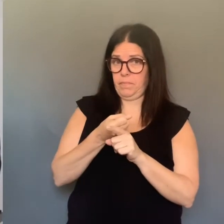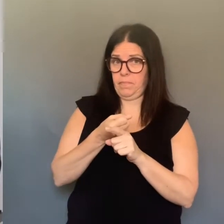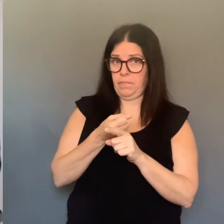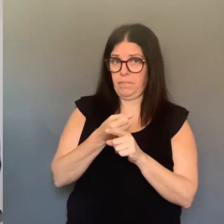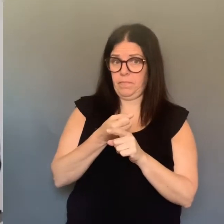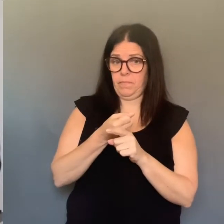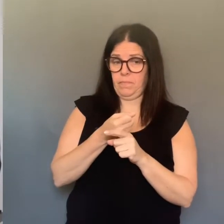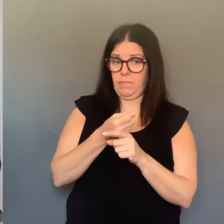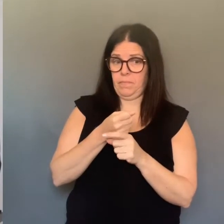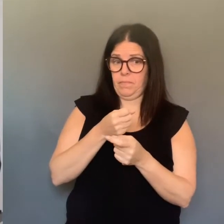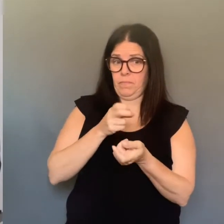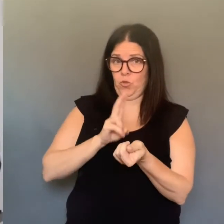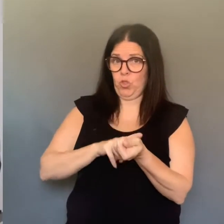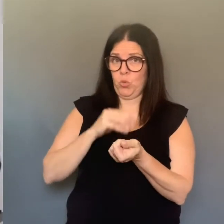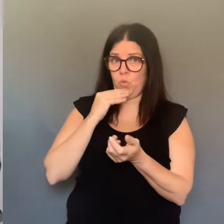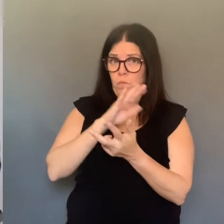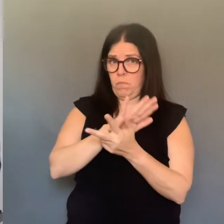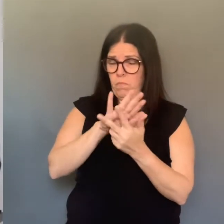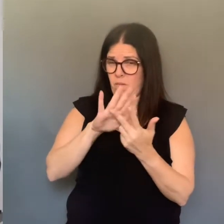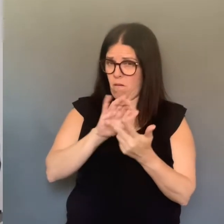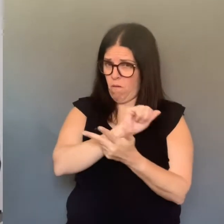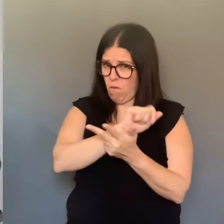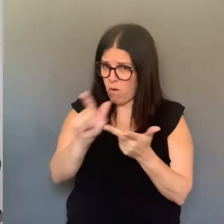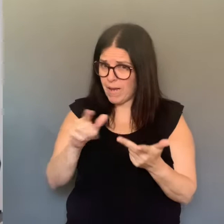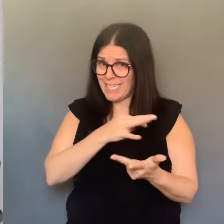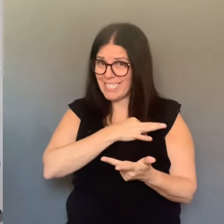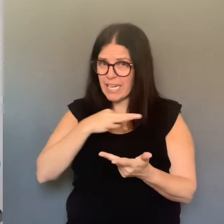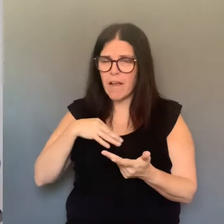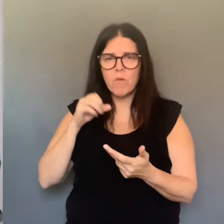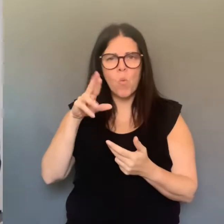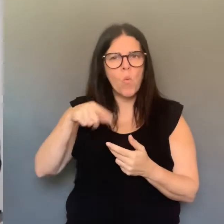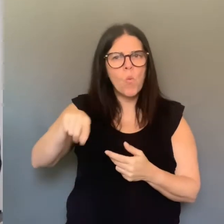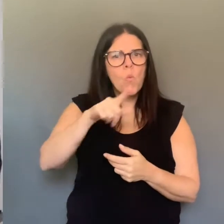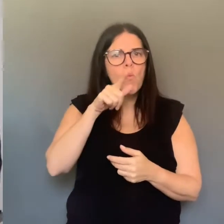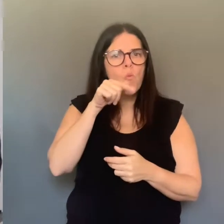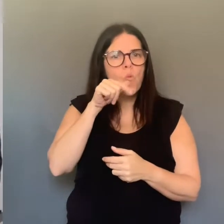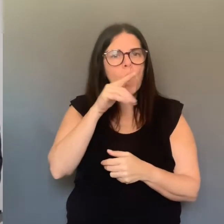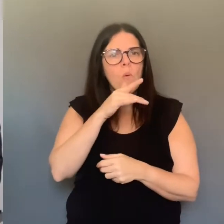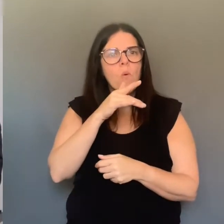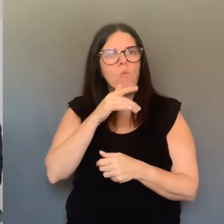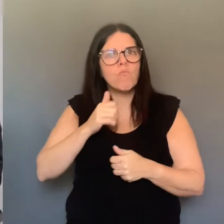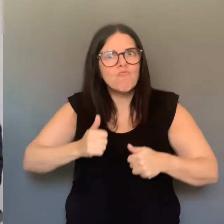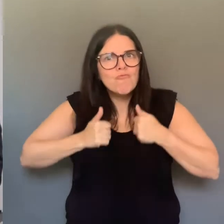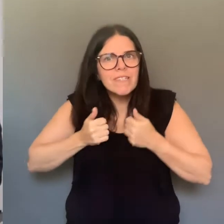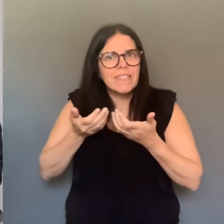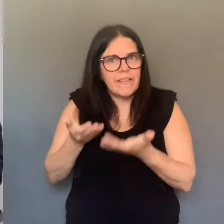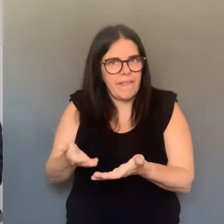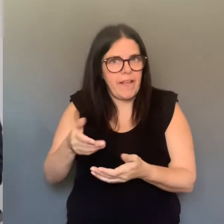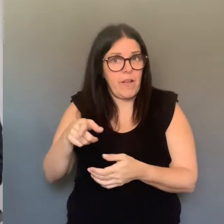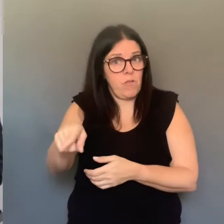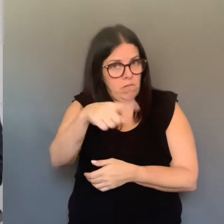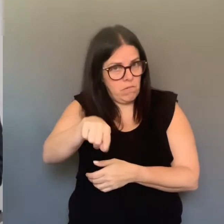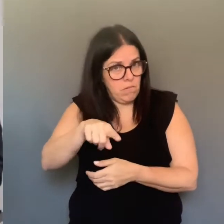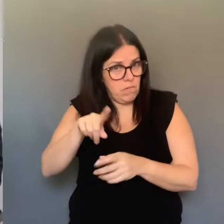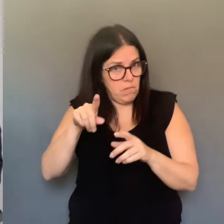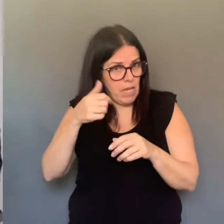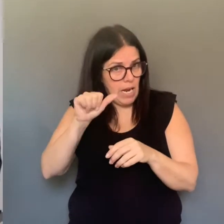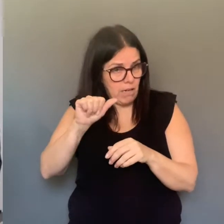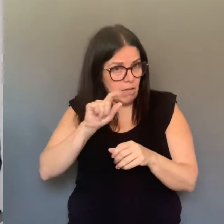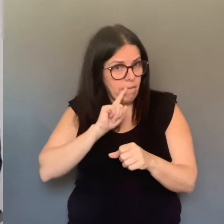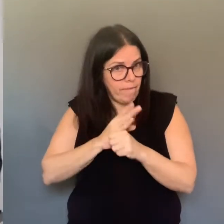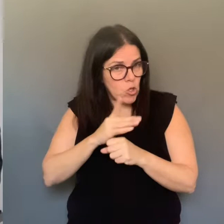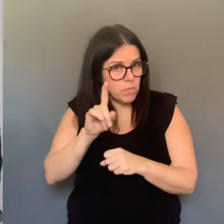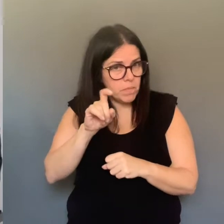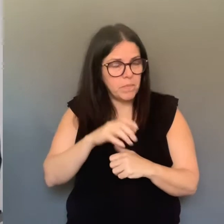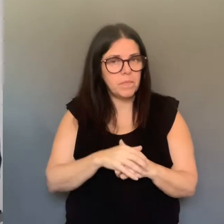staff members who have tested positive, or are there also residents who have tested positive? So I believe there are